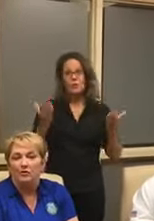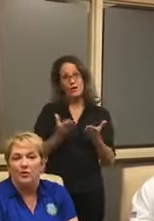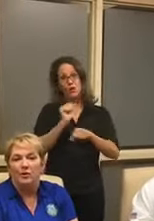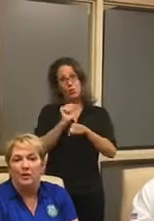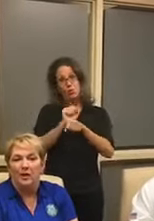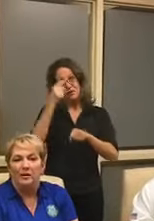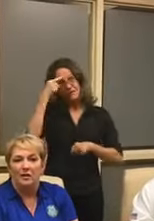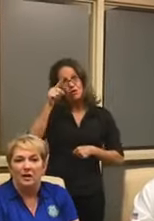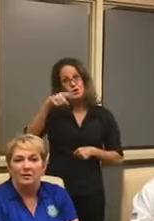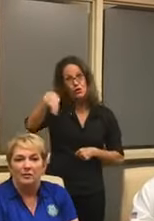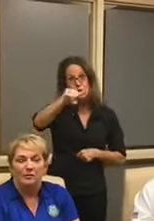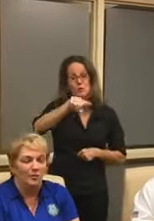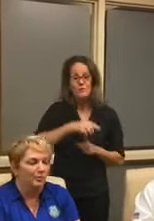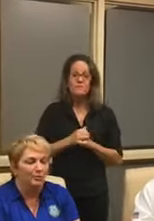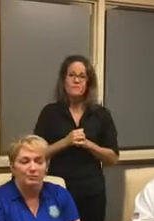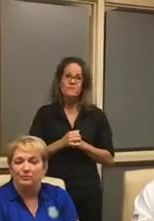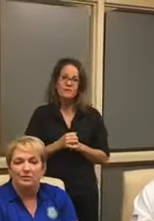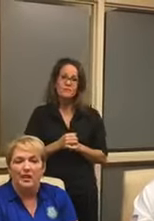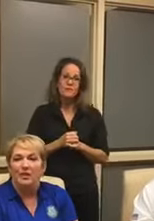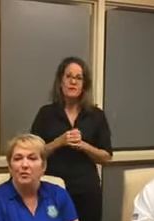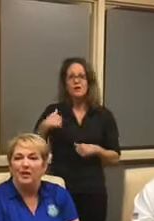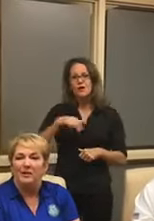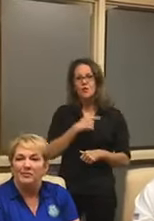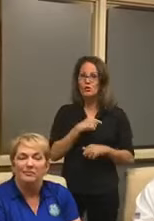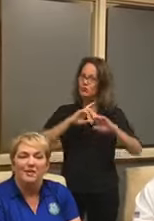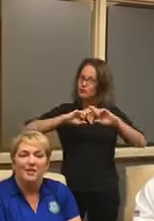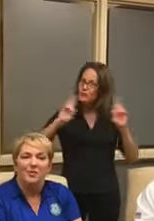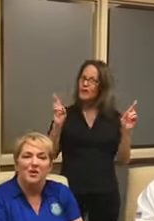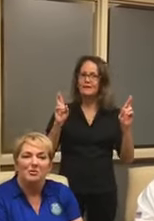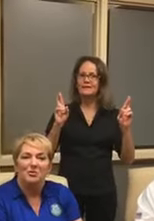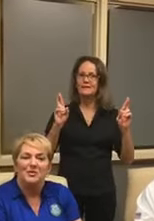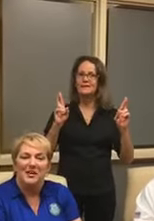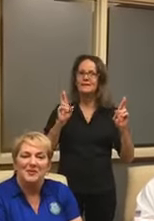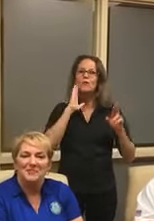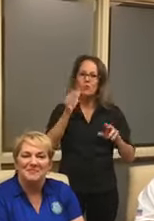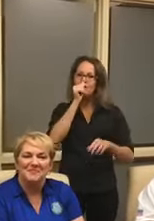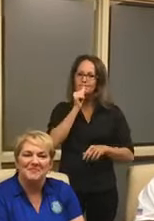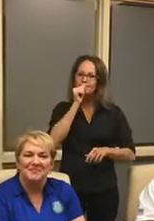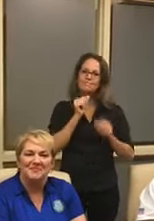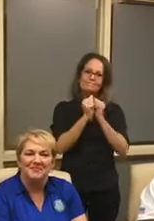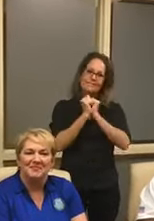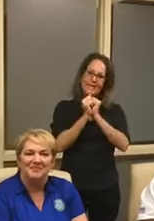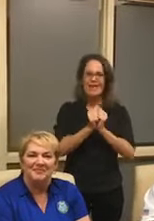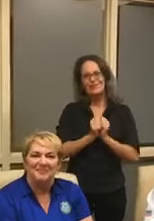working for you, and we're standing ready, and we'll get through this together.